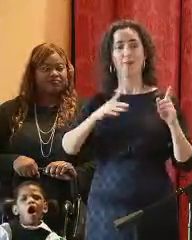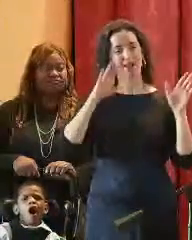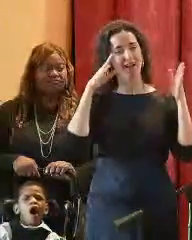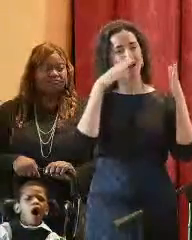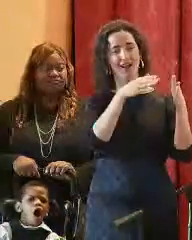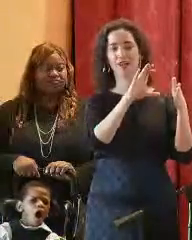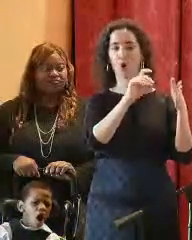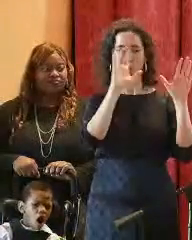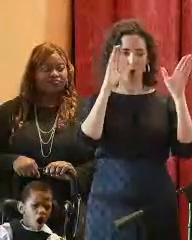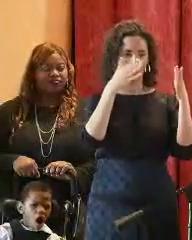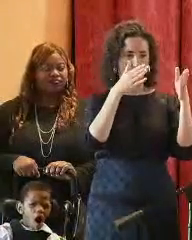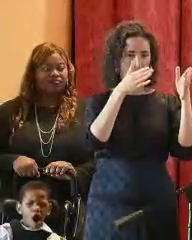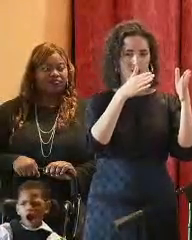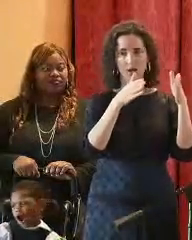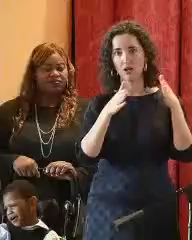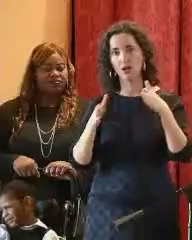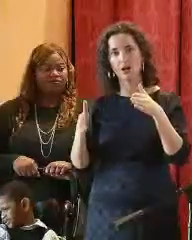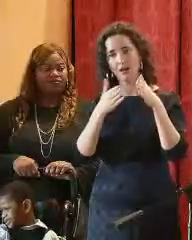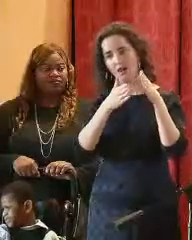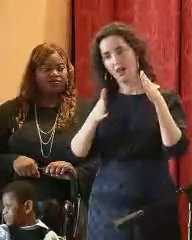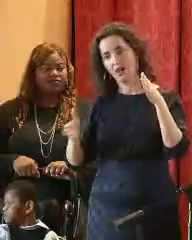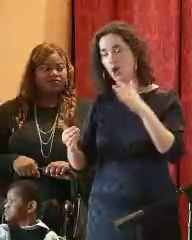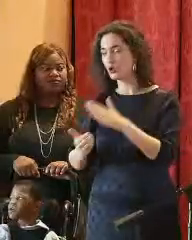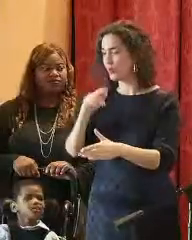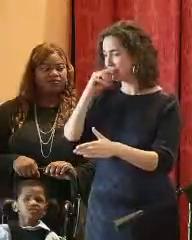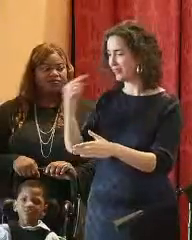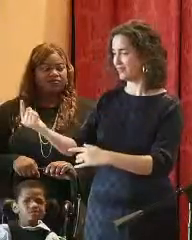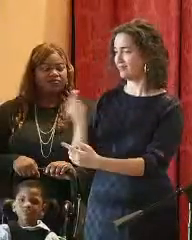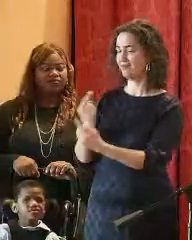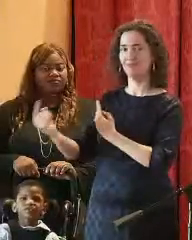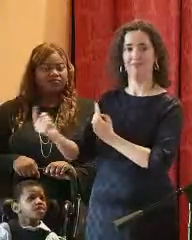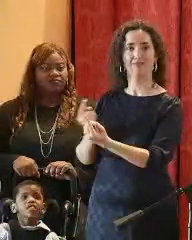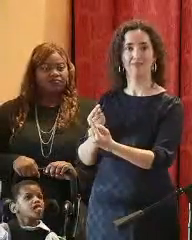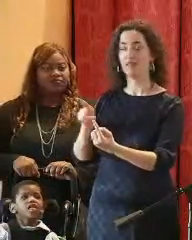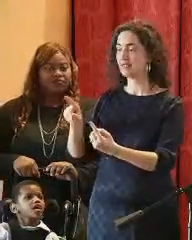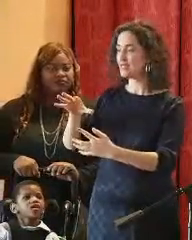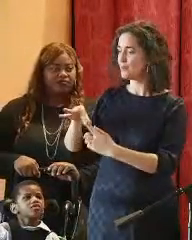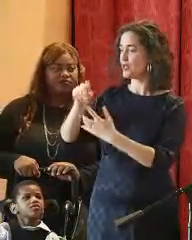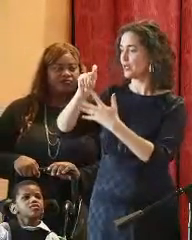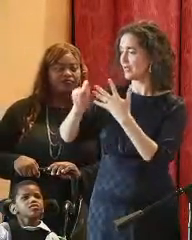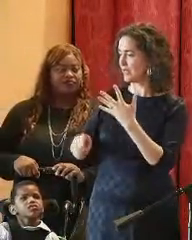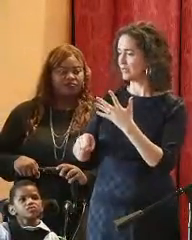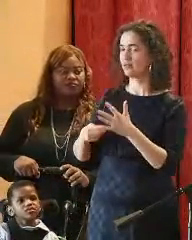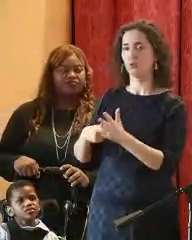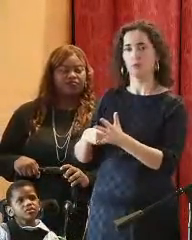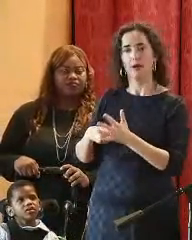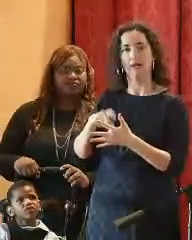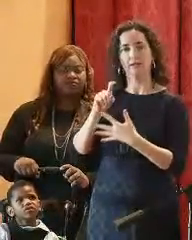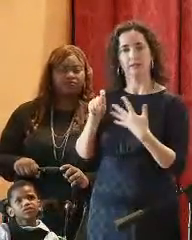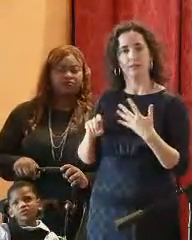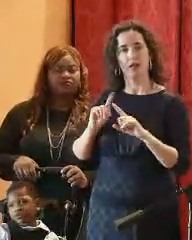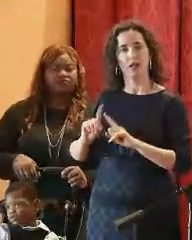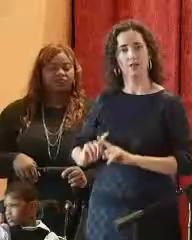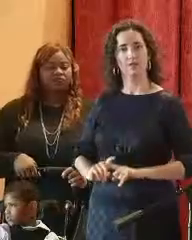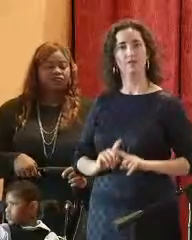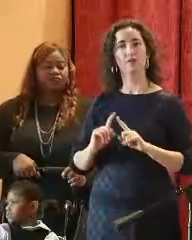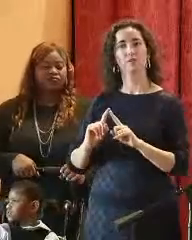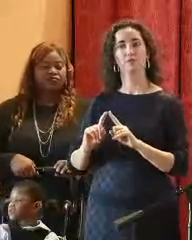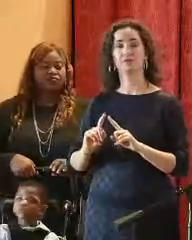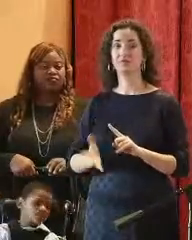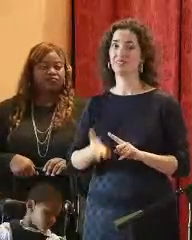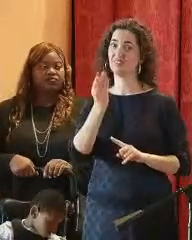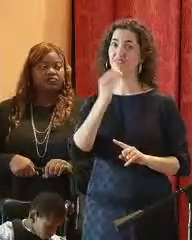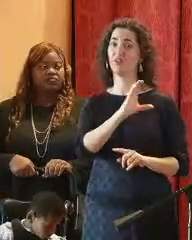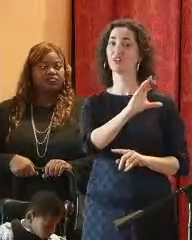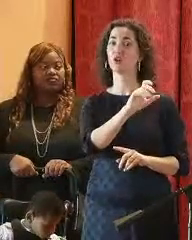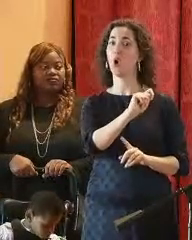from Colt. New kids coming in the house who have special needs and requirements. And let me tell you,